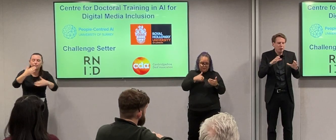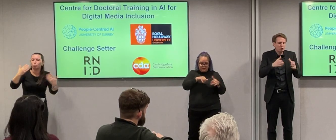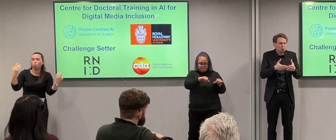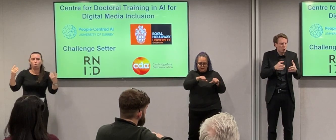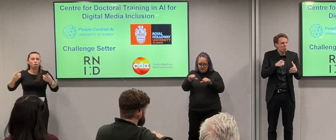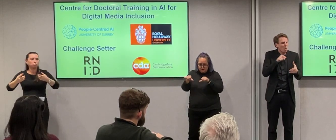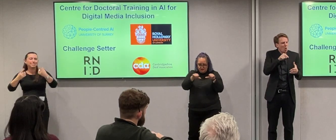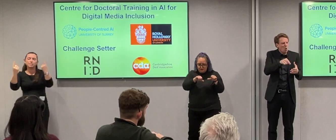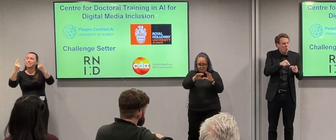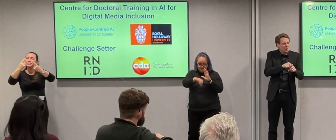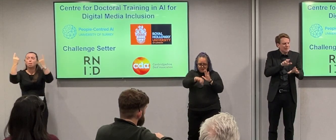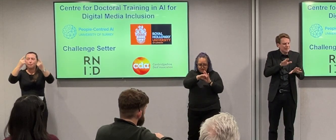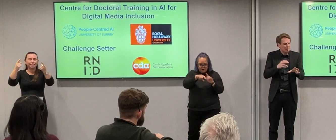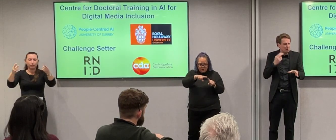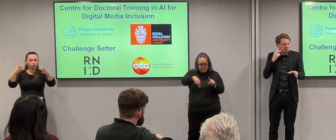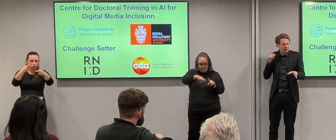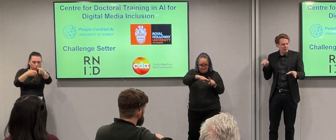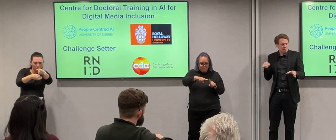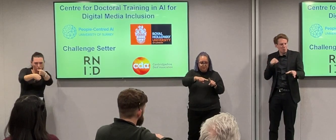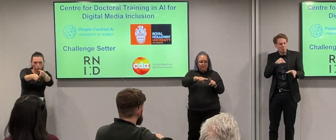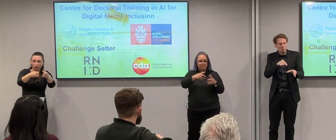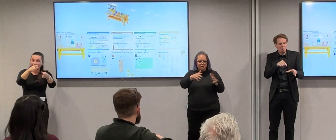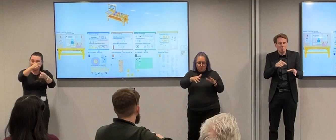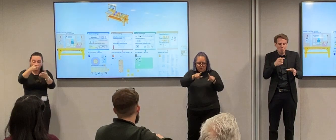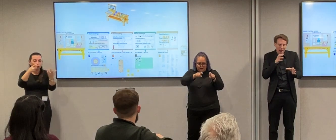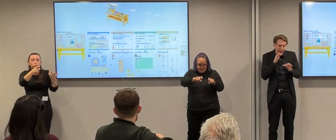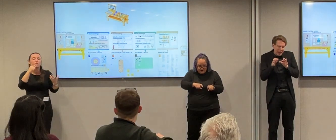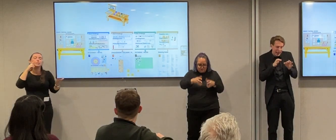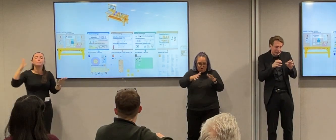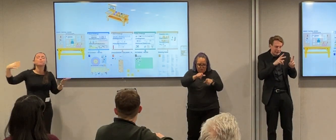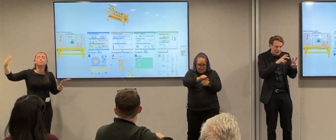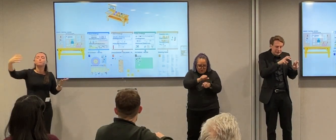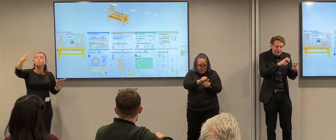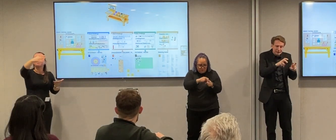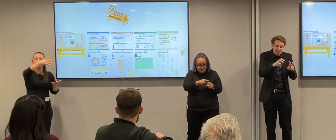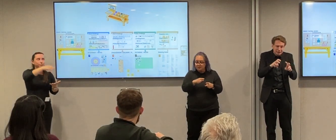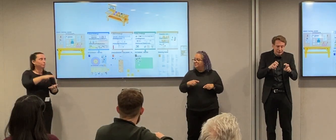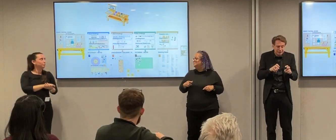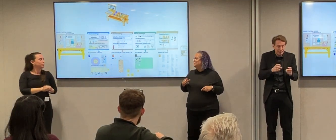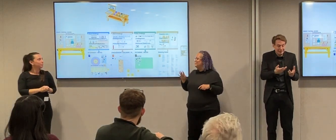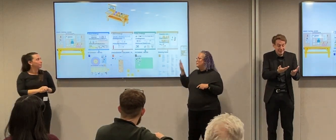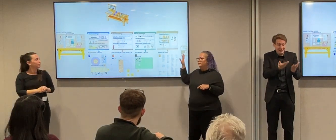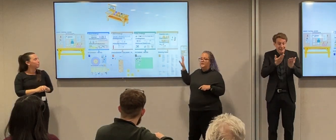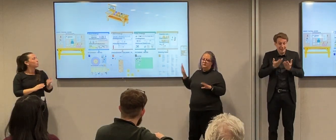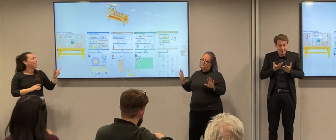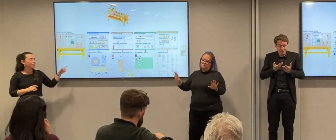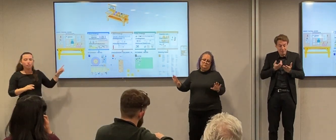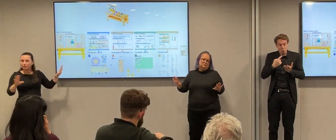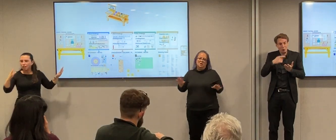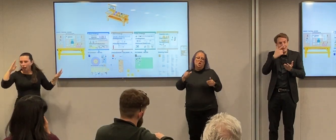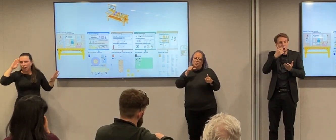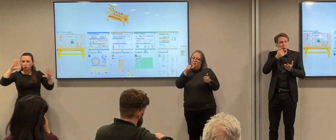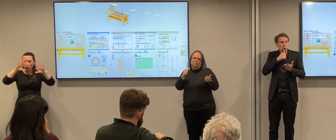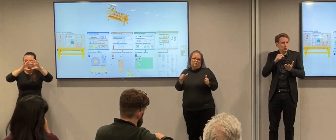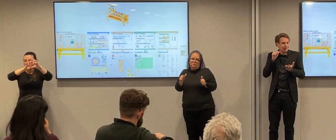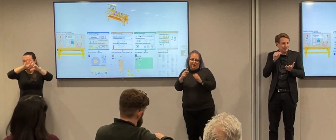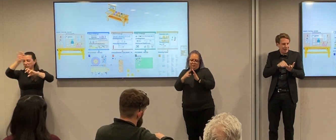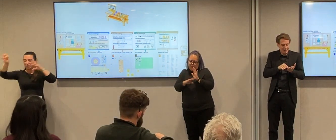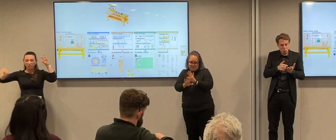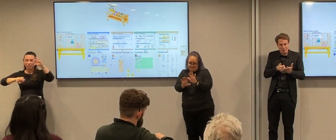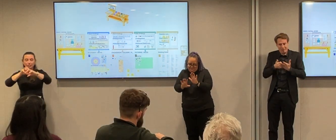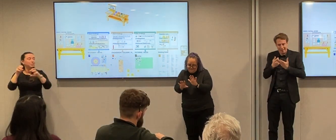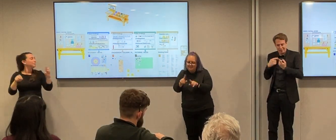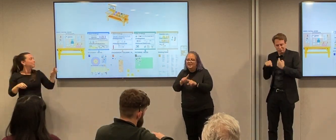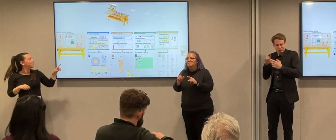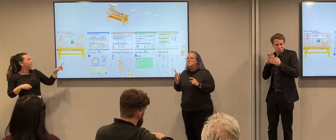that work has been done with. You're not supposed to be able to read all of this slide. This is